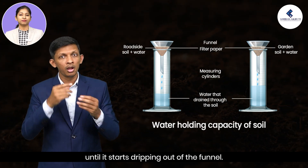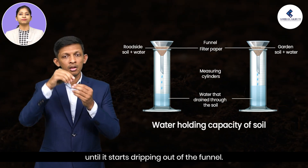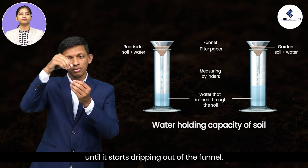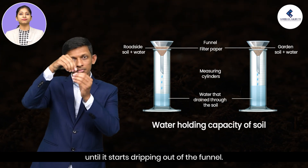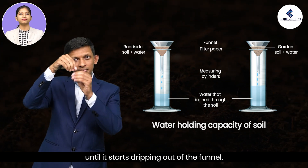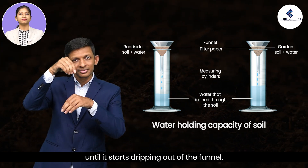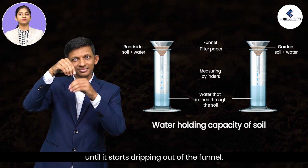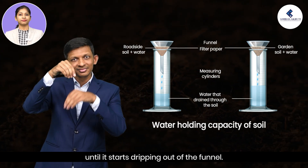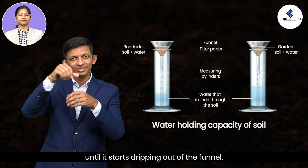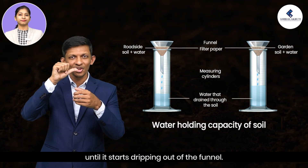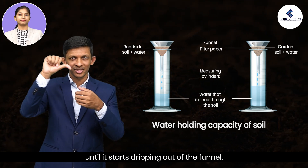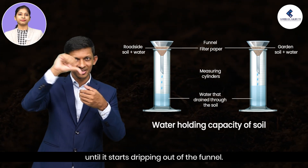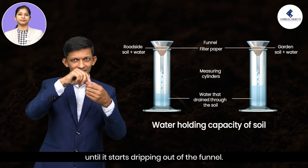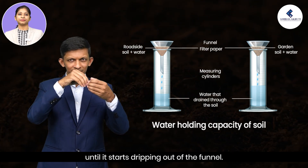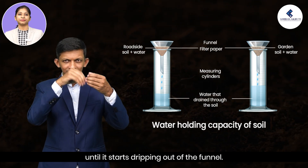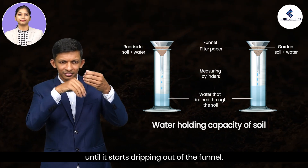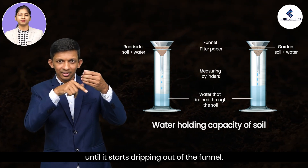funnel.